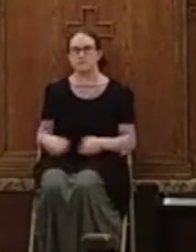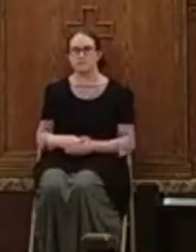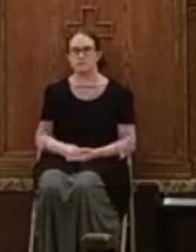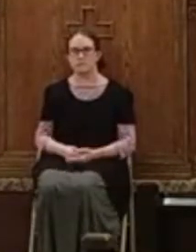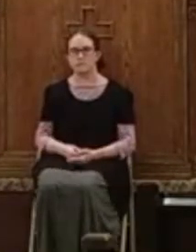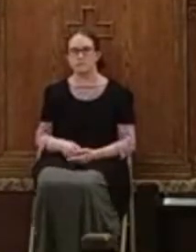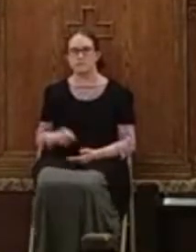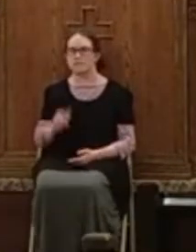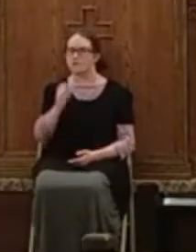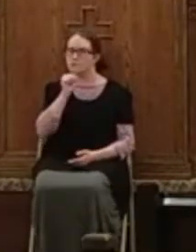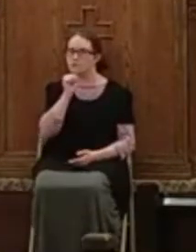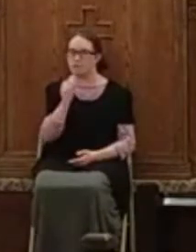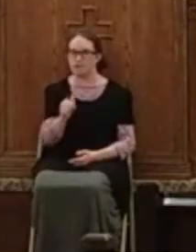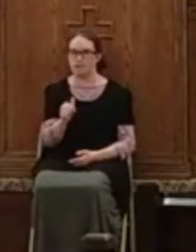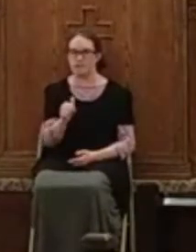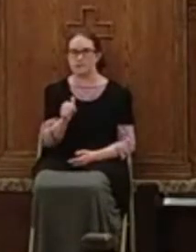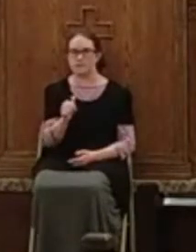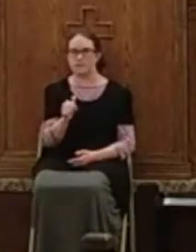this is not